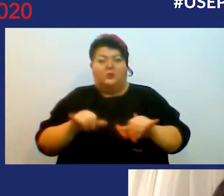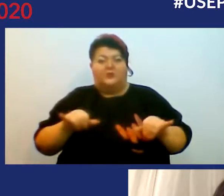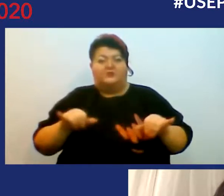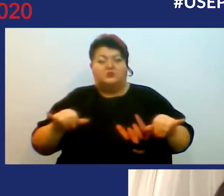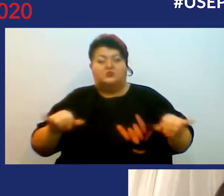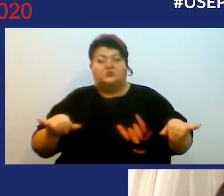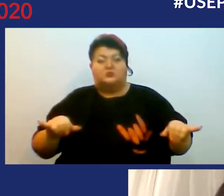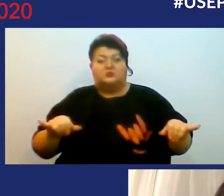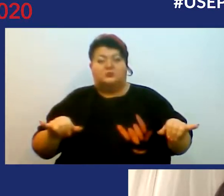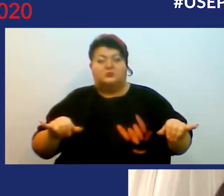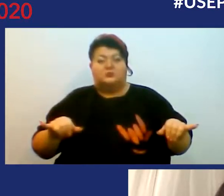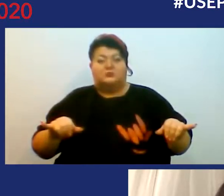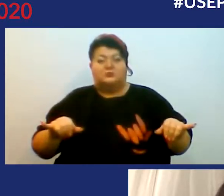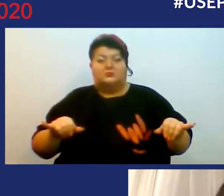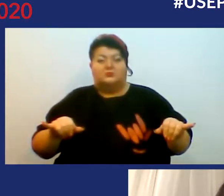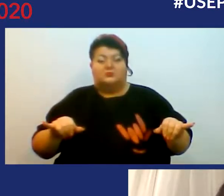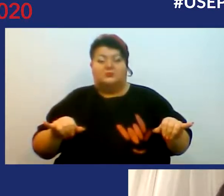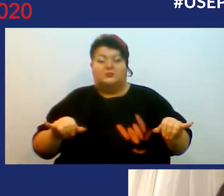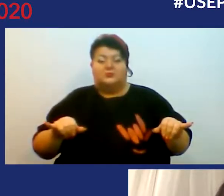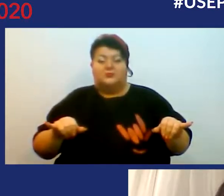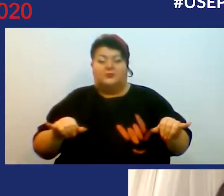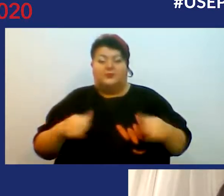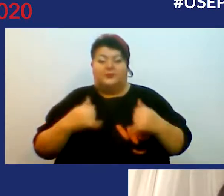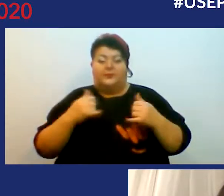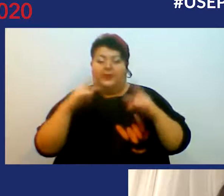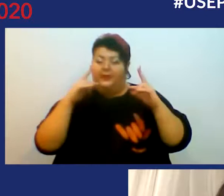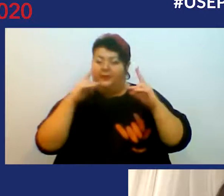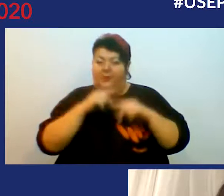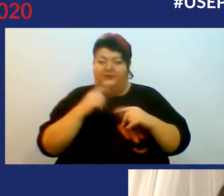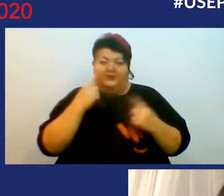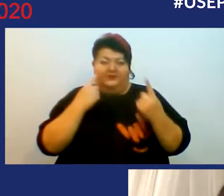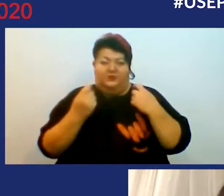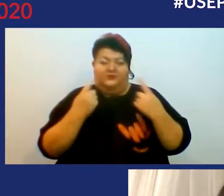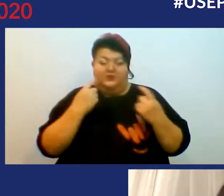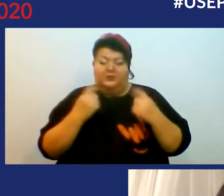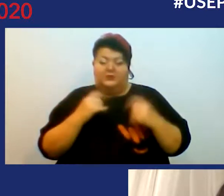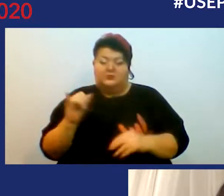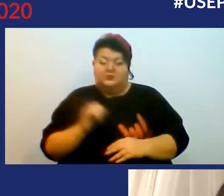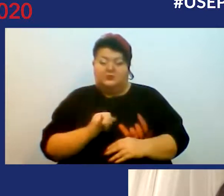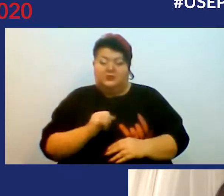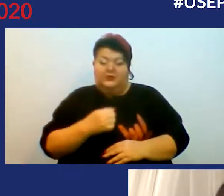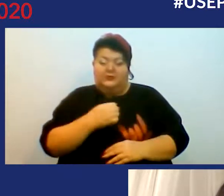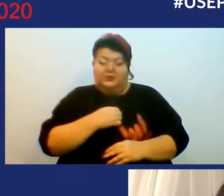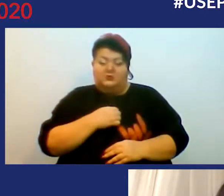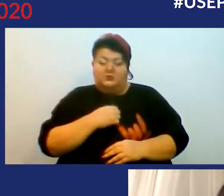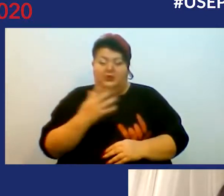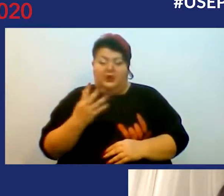too different from what I've seen international researchers document in other countries, and unfortunately.